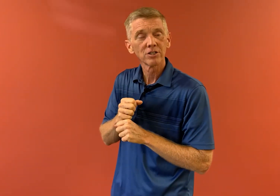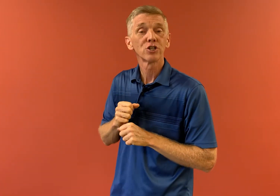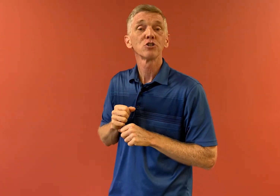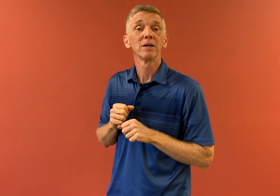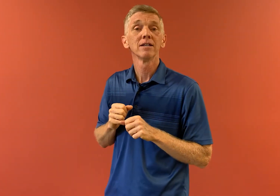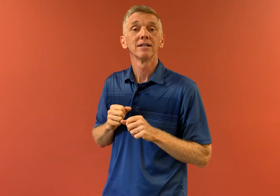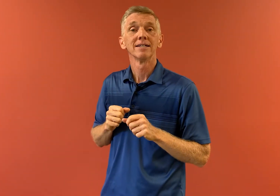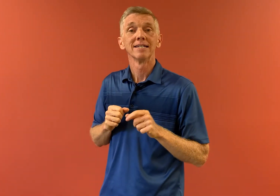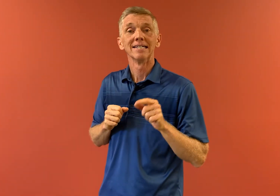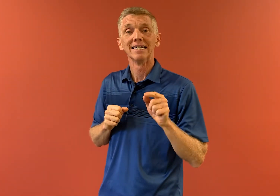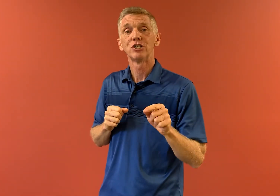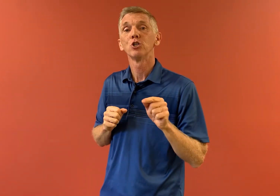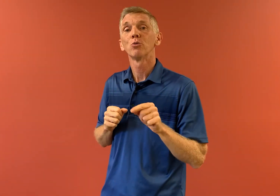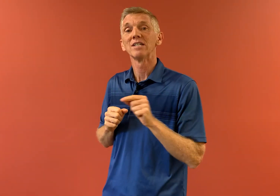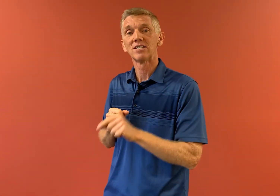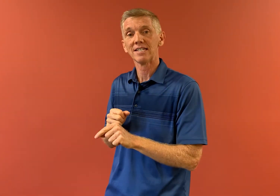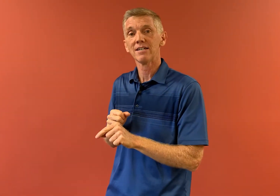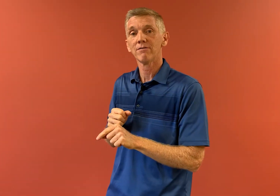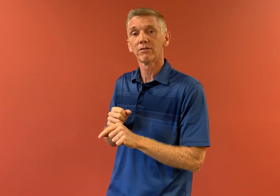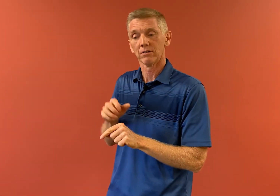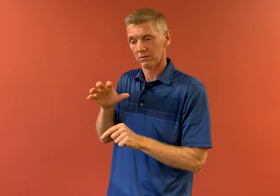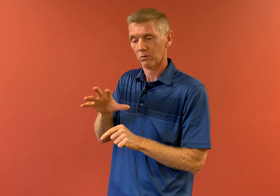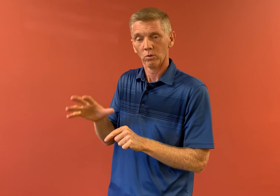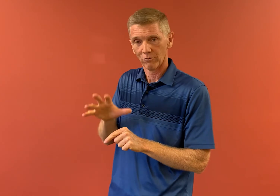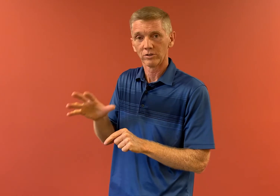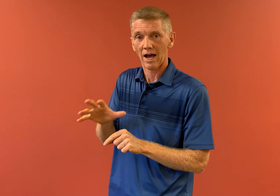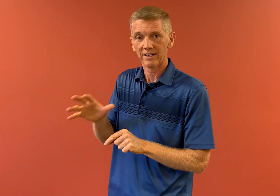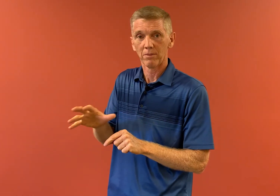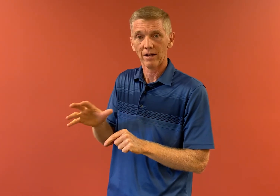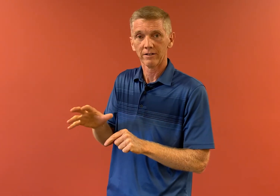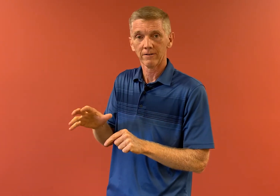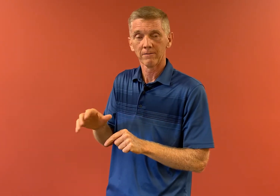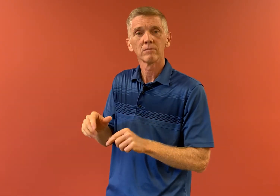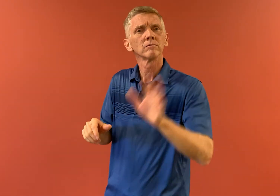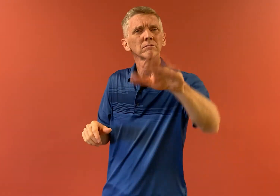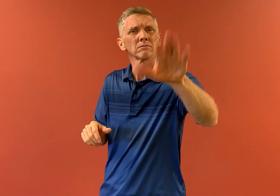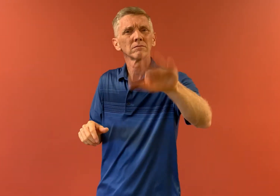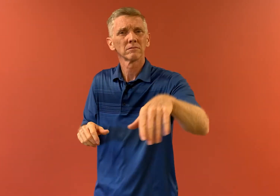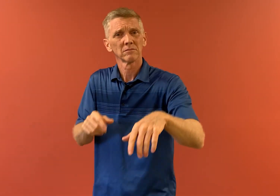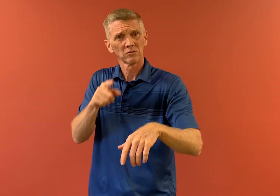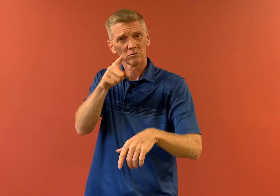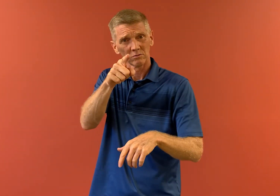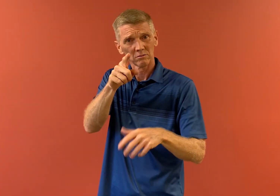Excuse me, did you receive whatever we're talking about here?